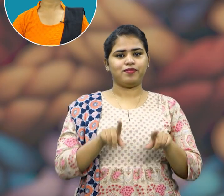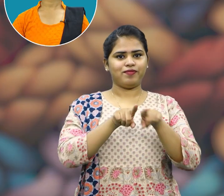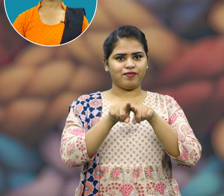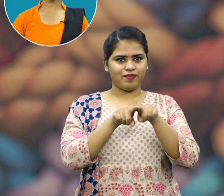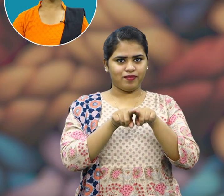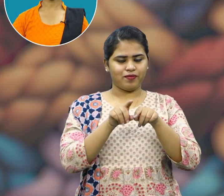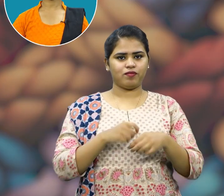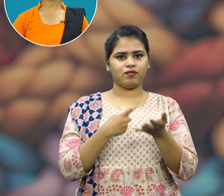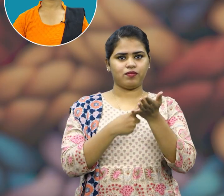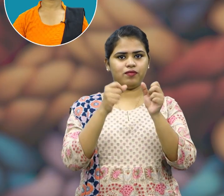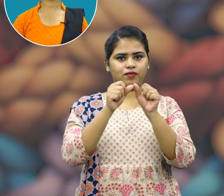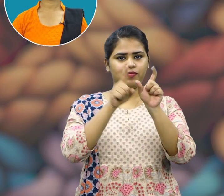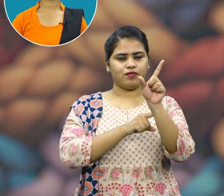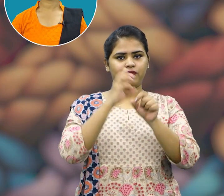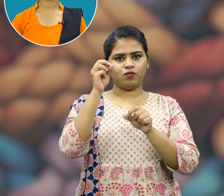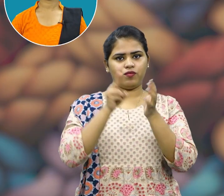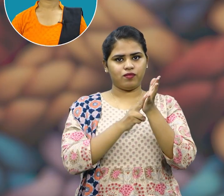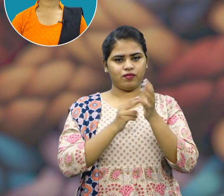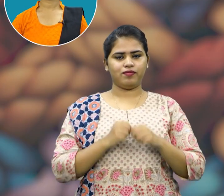like rayon,